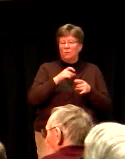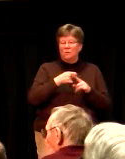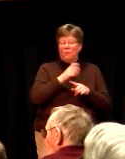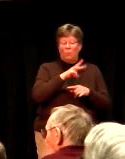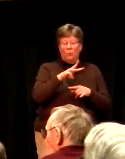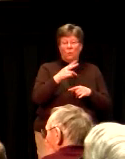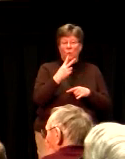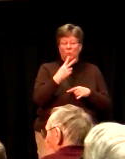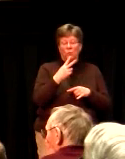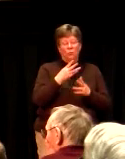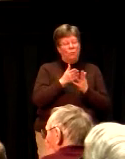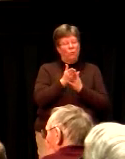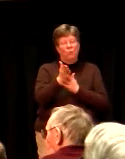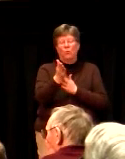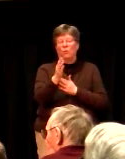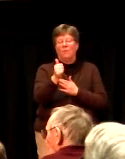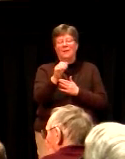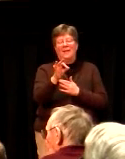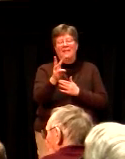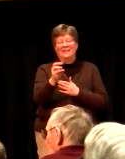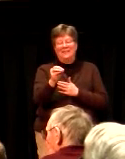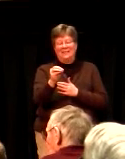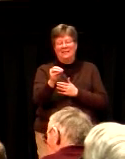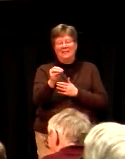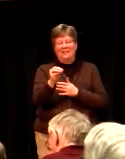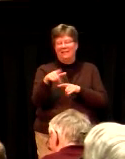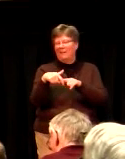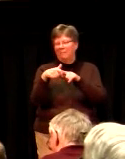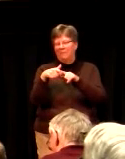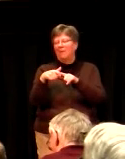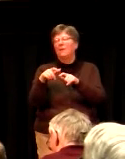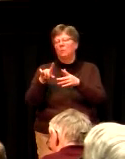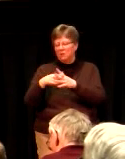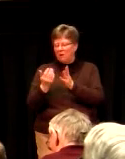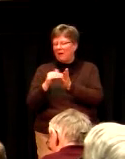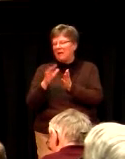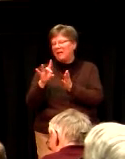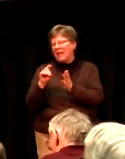War II through the 60s, and then there was a break, and then we had them again starting in the 80s.